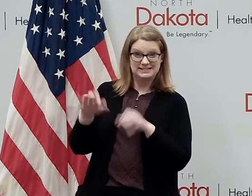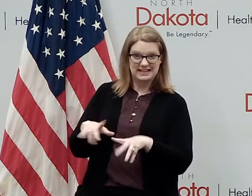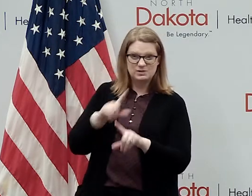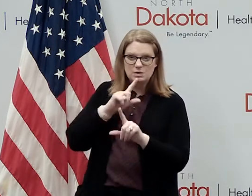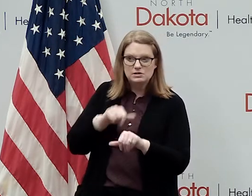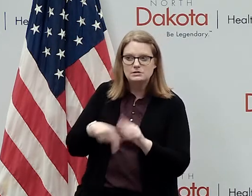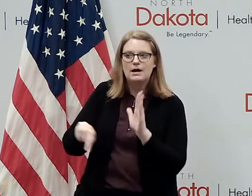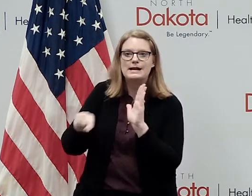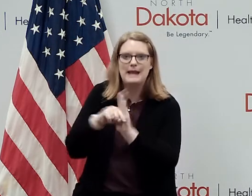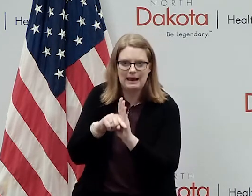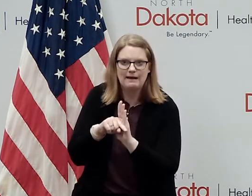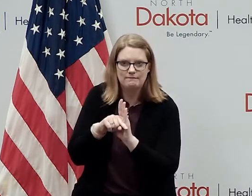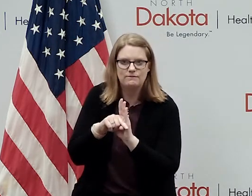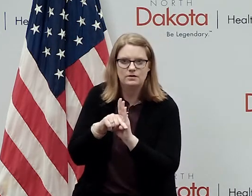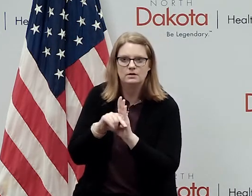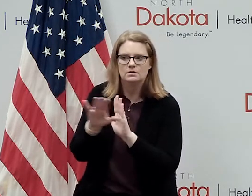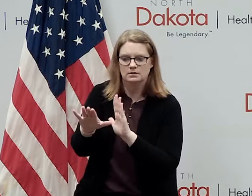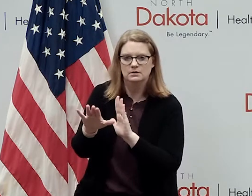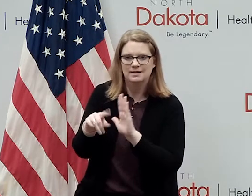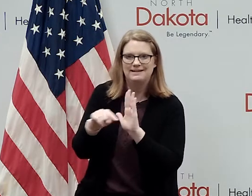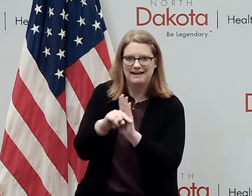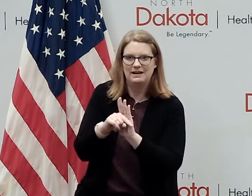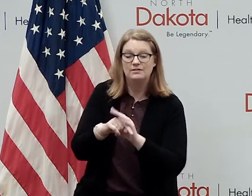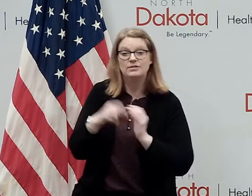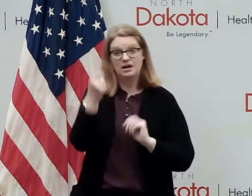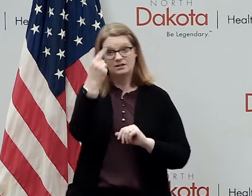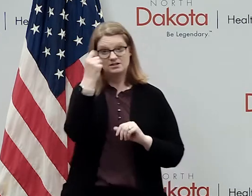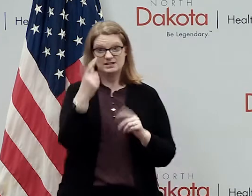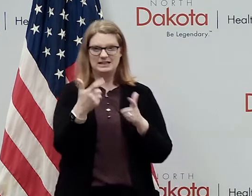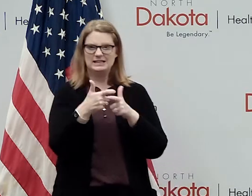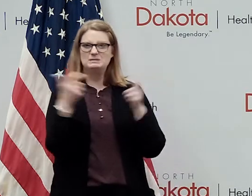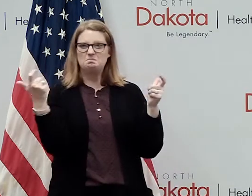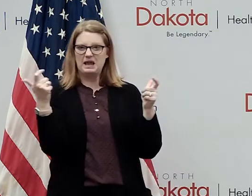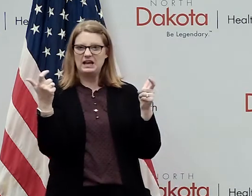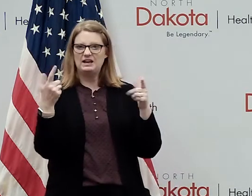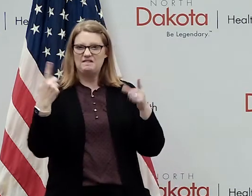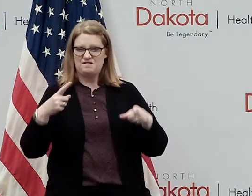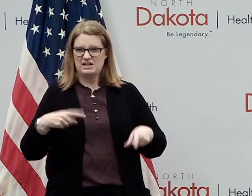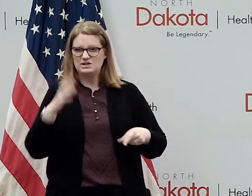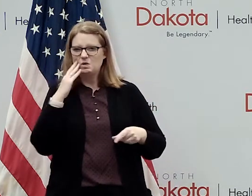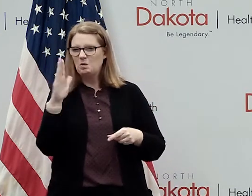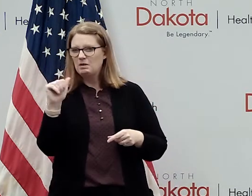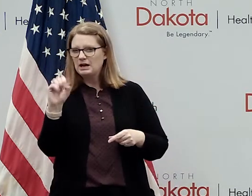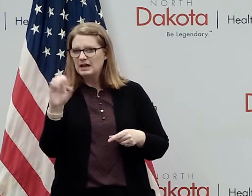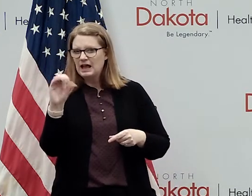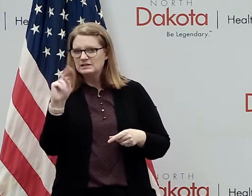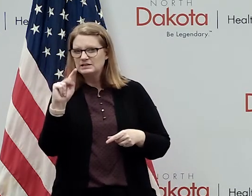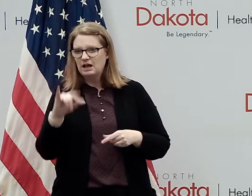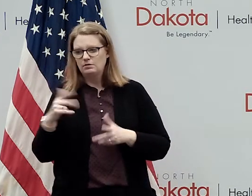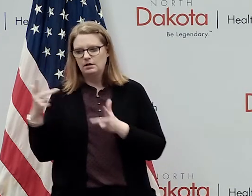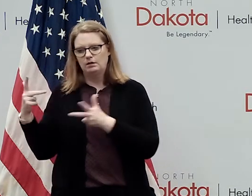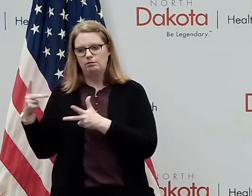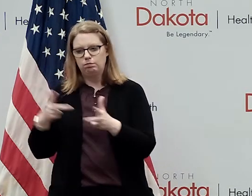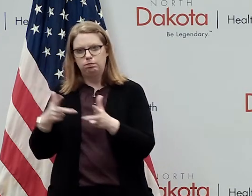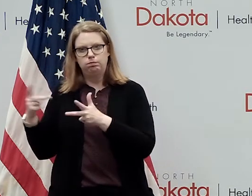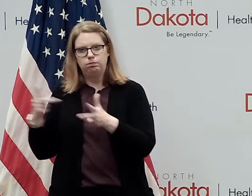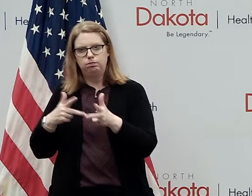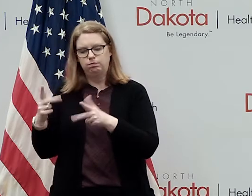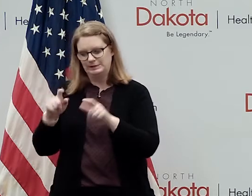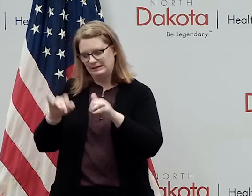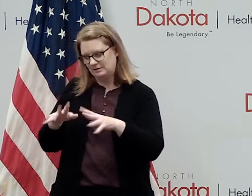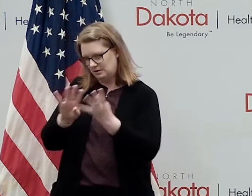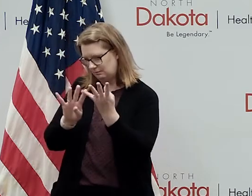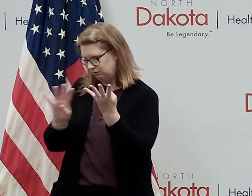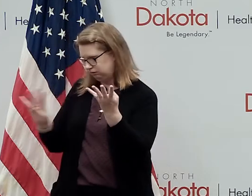results are negative. And of course, when we're doing these large mass testings in Cass County, there's lots of calls to make, so we want to thank them